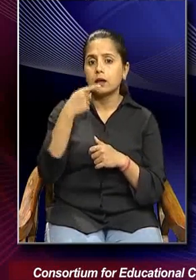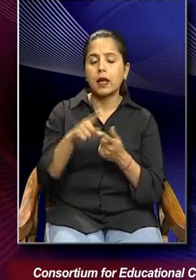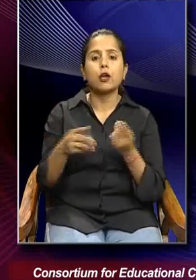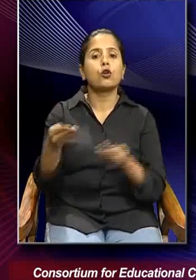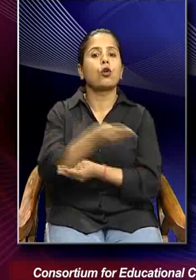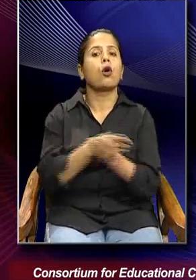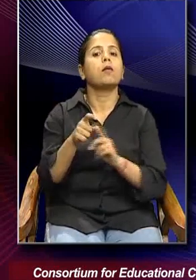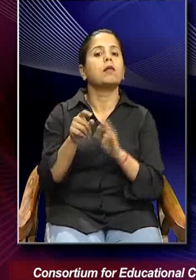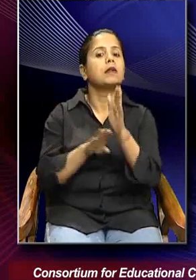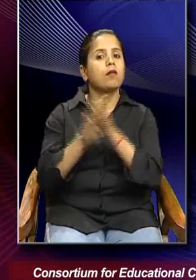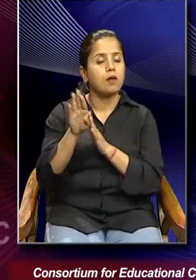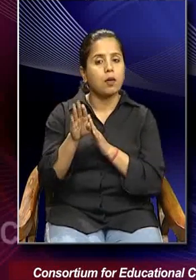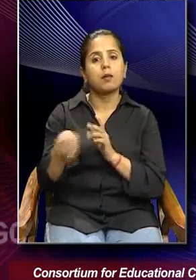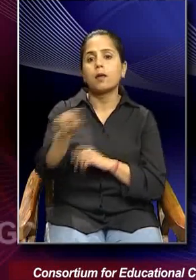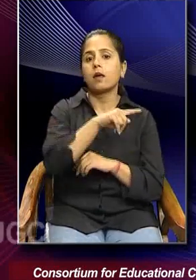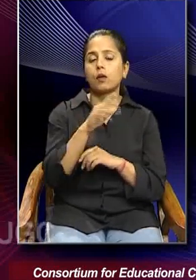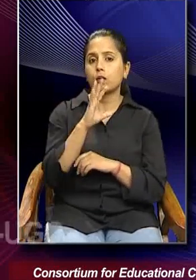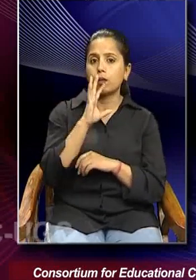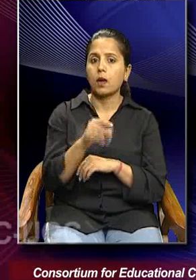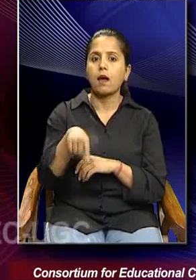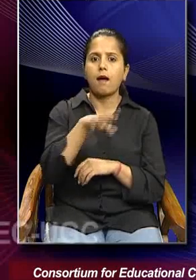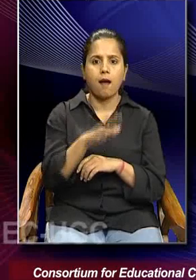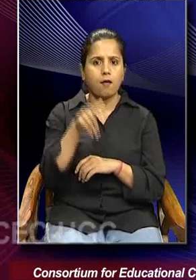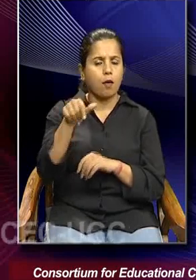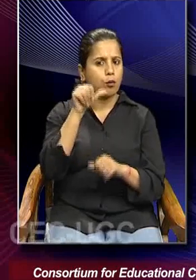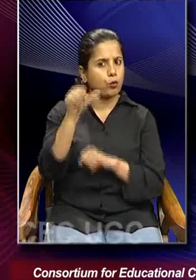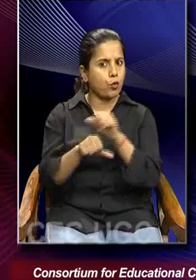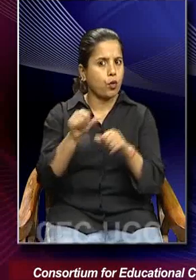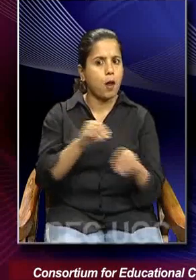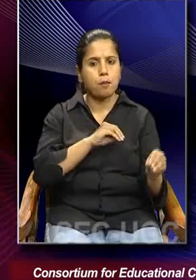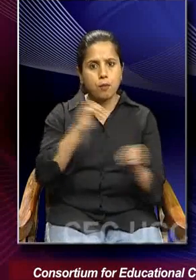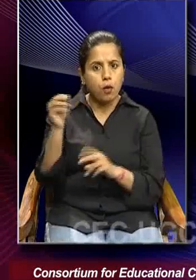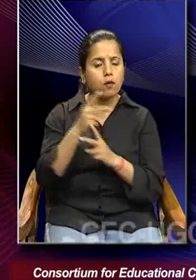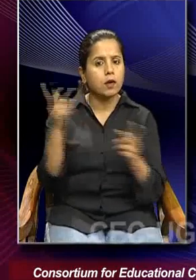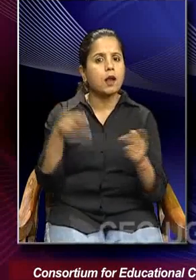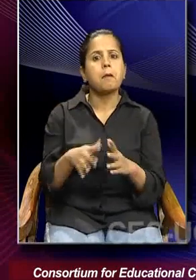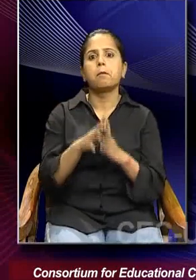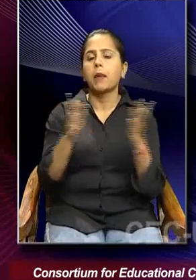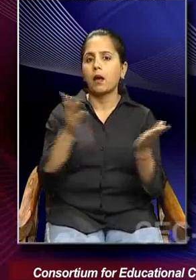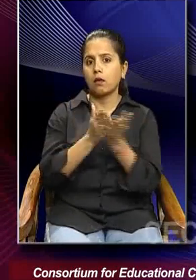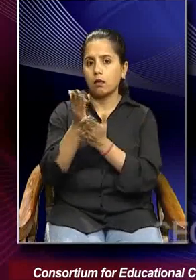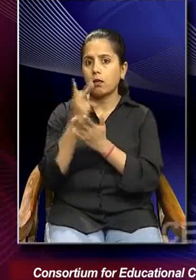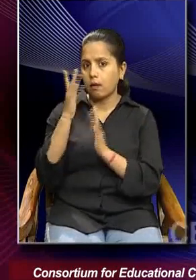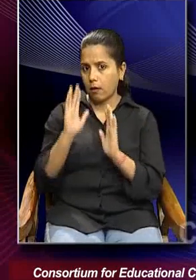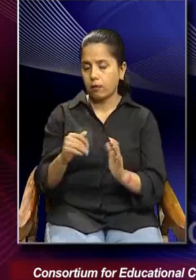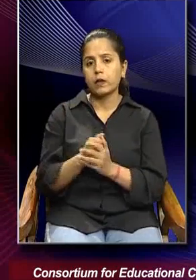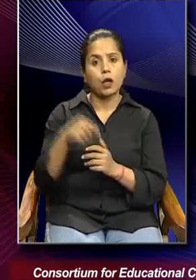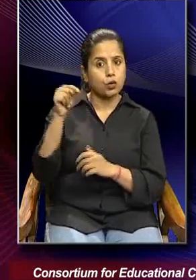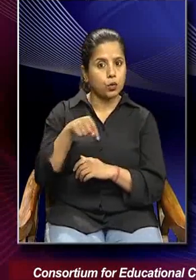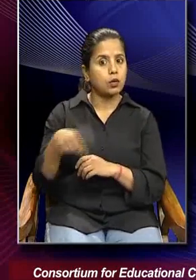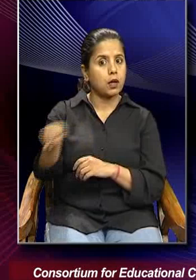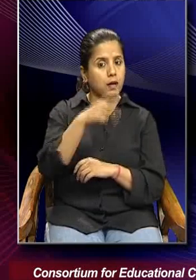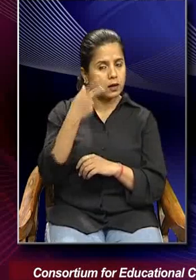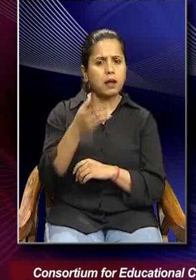economic development is actually shaping the process of migration in a great way. And today, this is